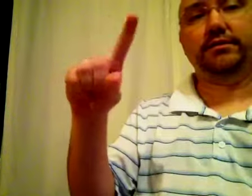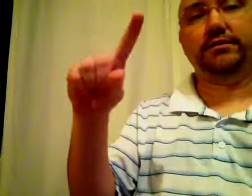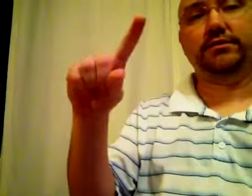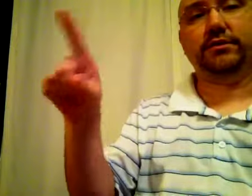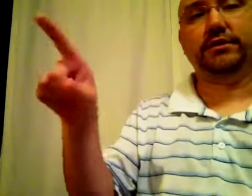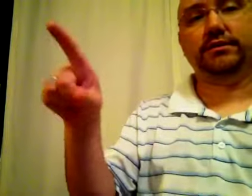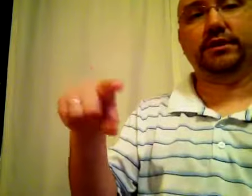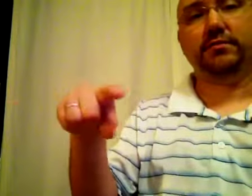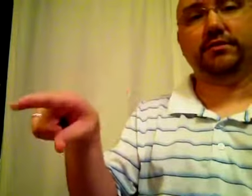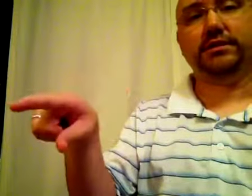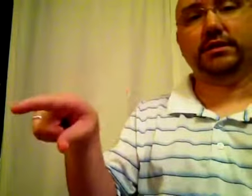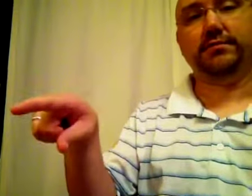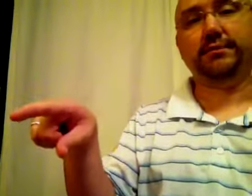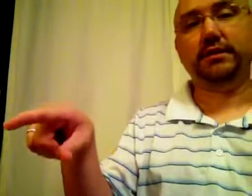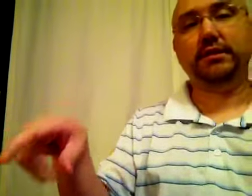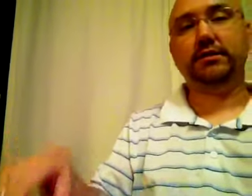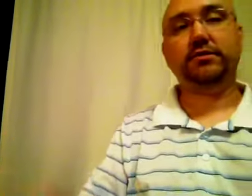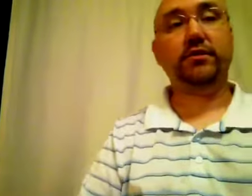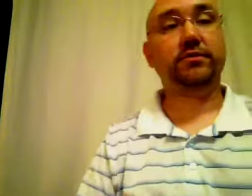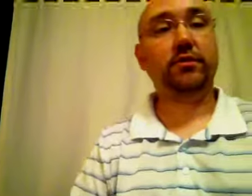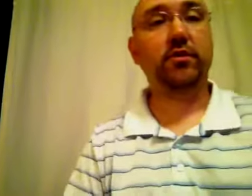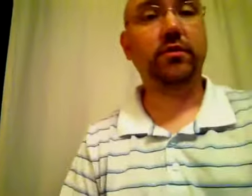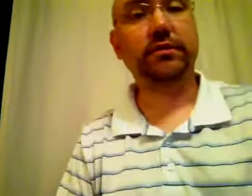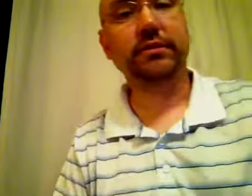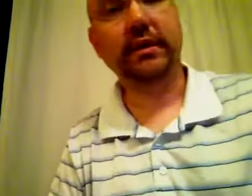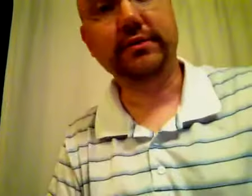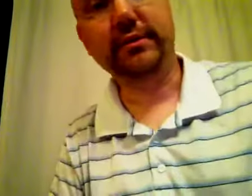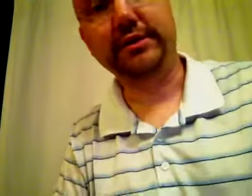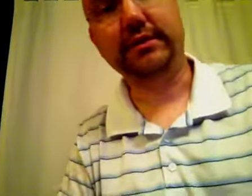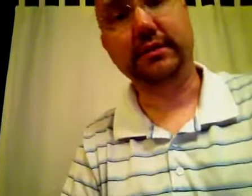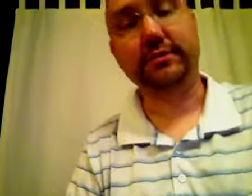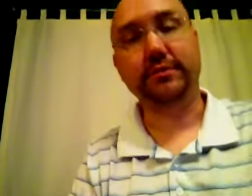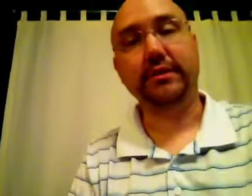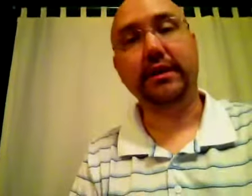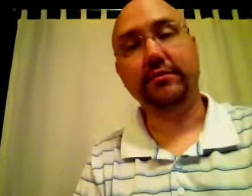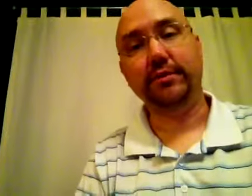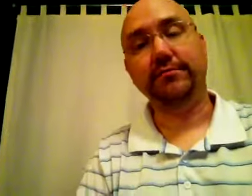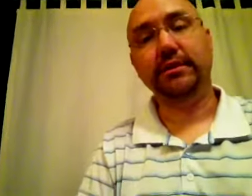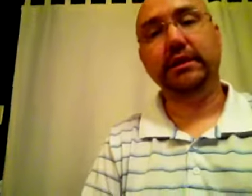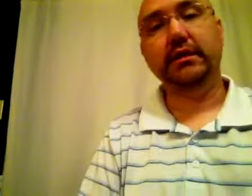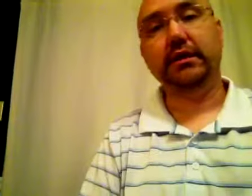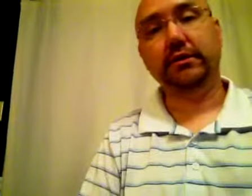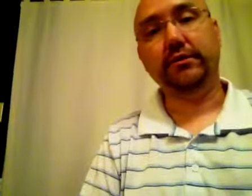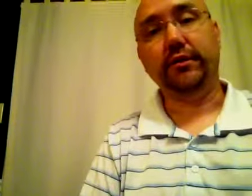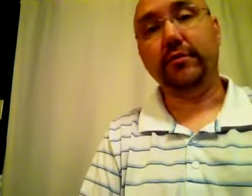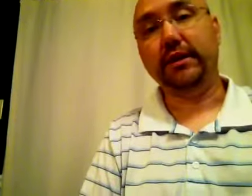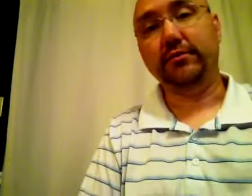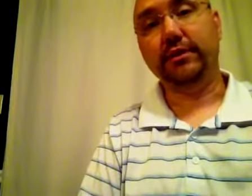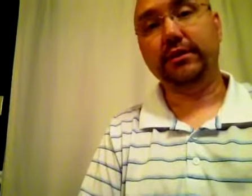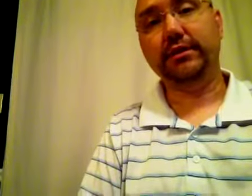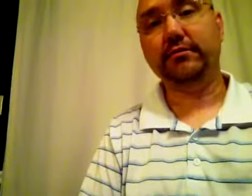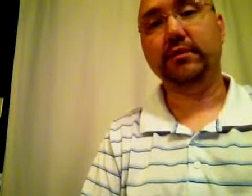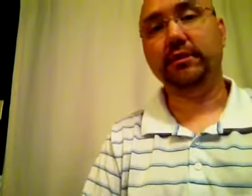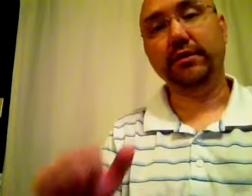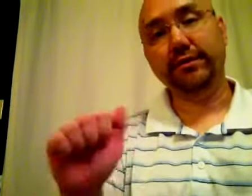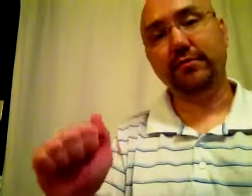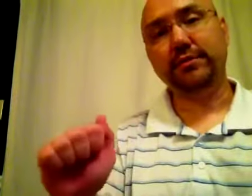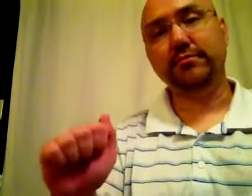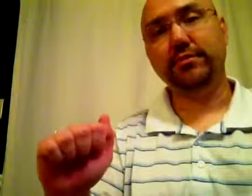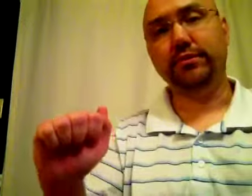just trace the shape of a Z. So those are all 26 letters of the alphabet. I'm going to go through them again quickly. Remember, your thumb is important,